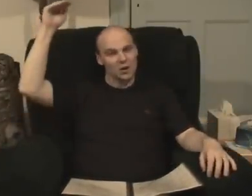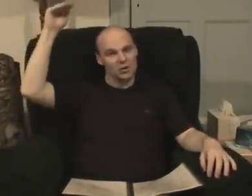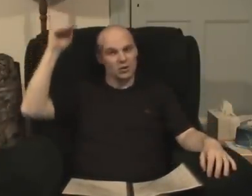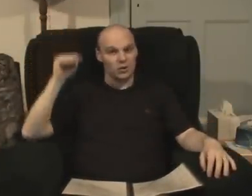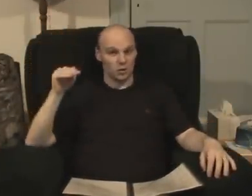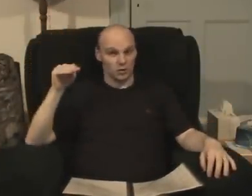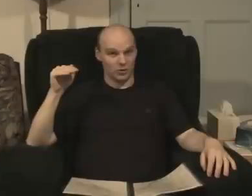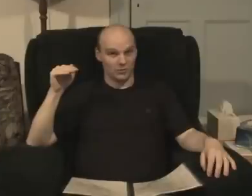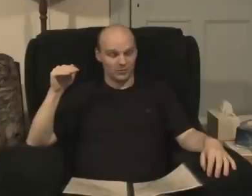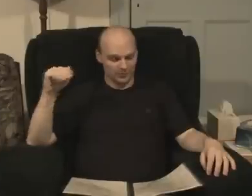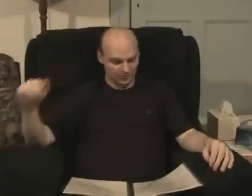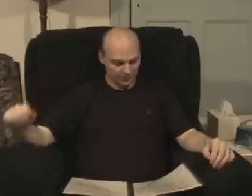Short.